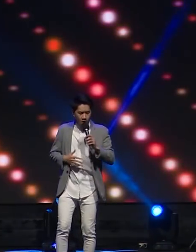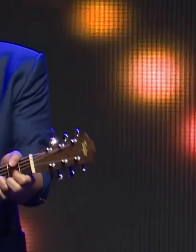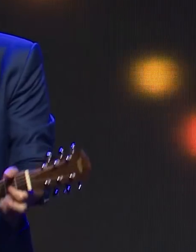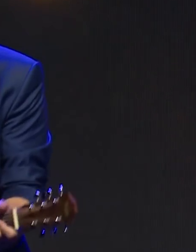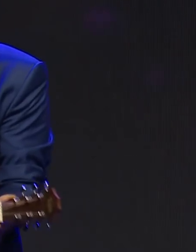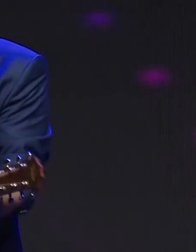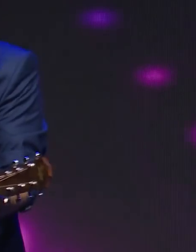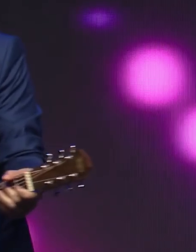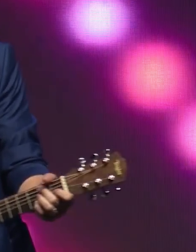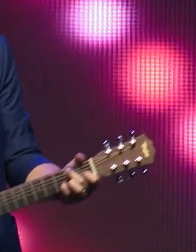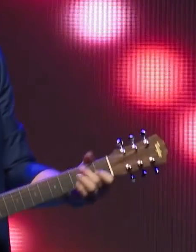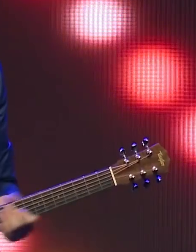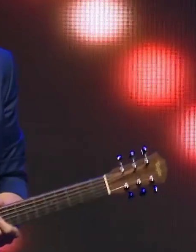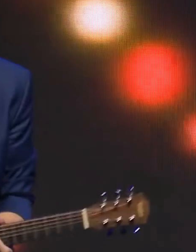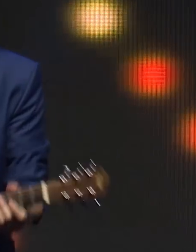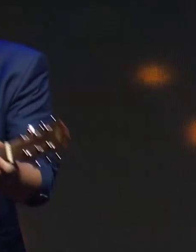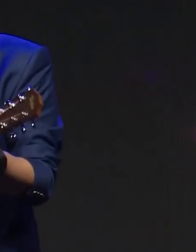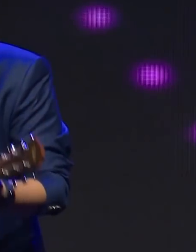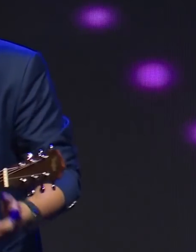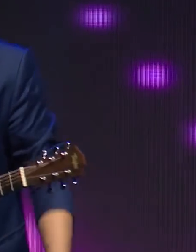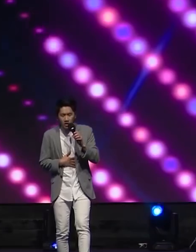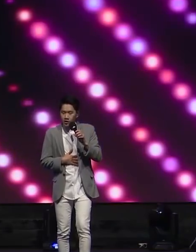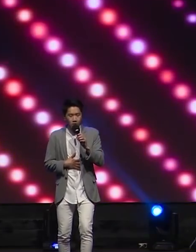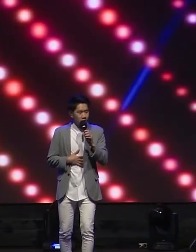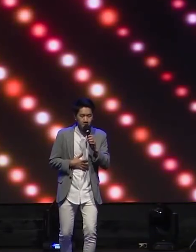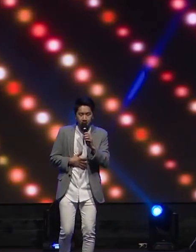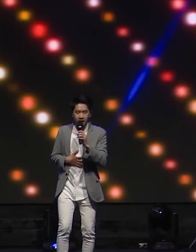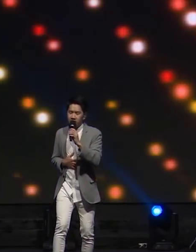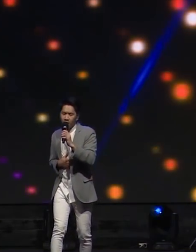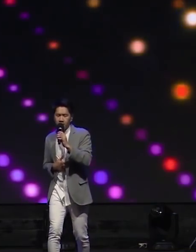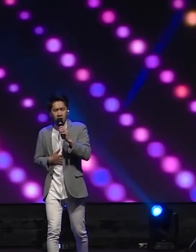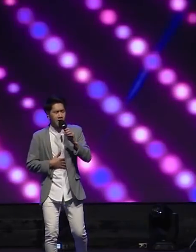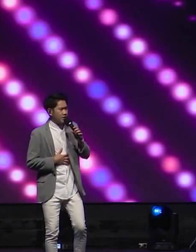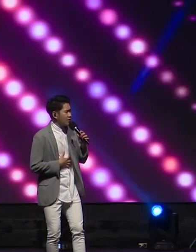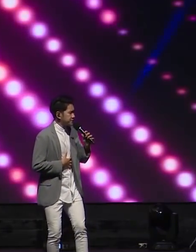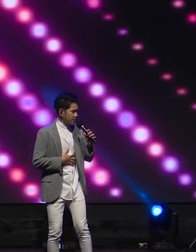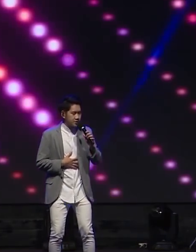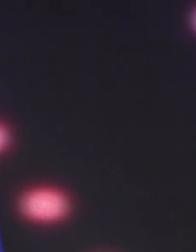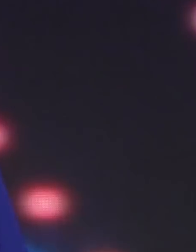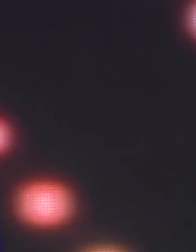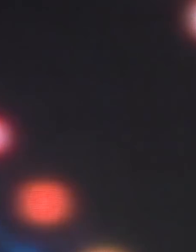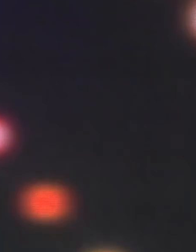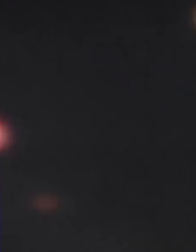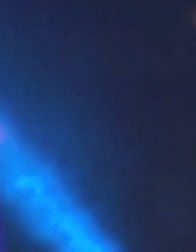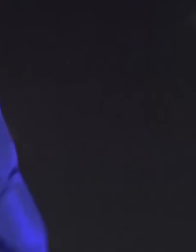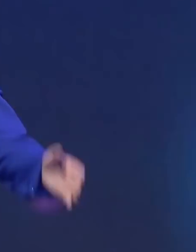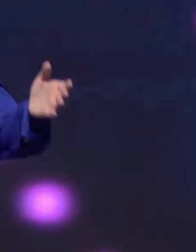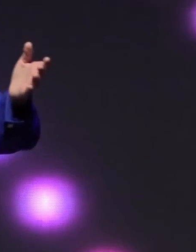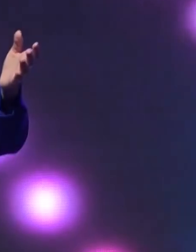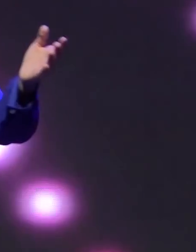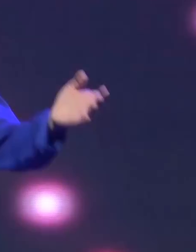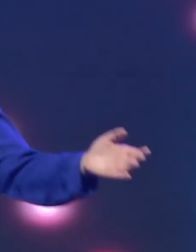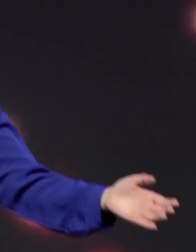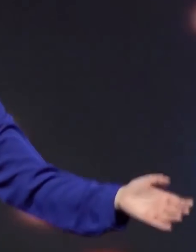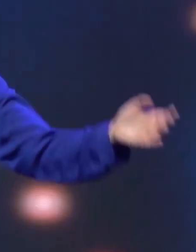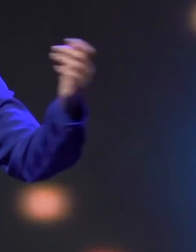Your words, they take my breath away. You pull me out of the dark. Your love so